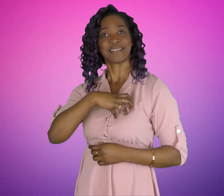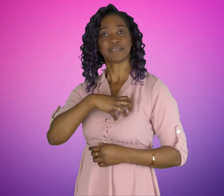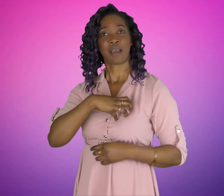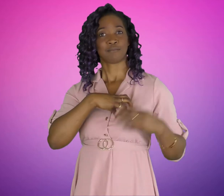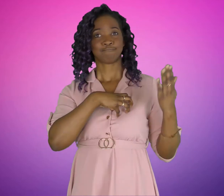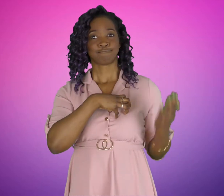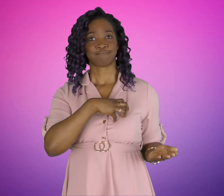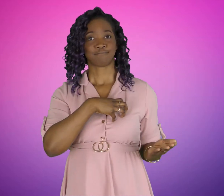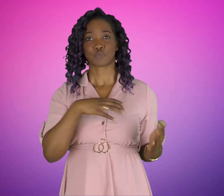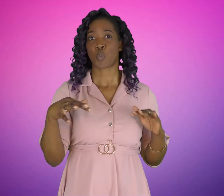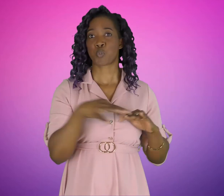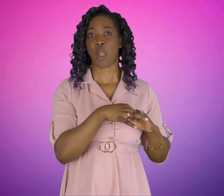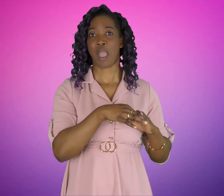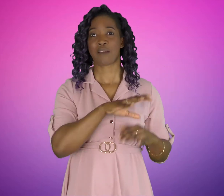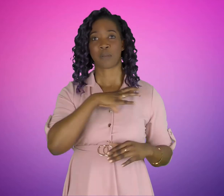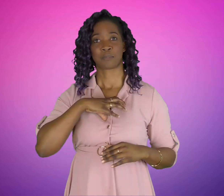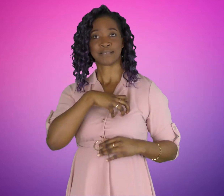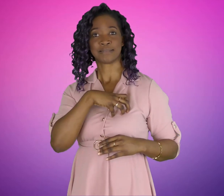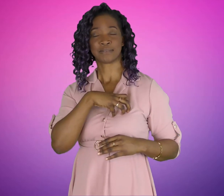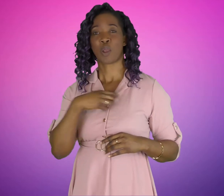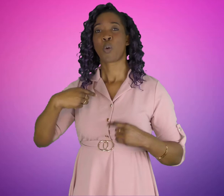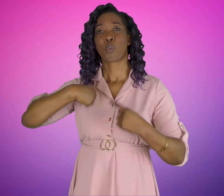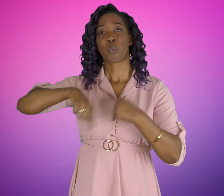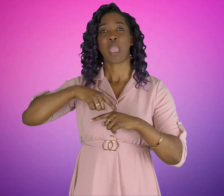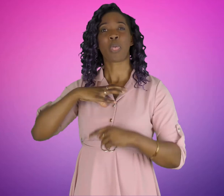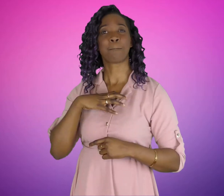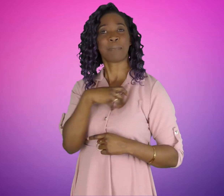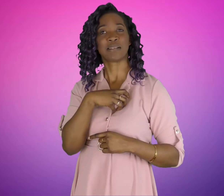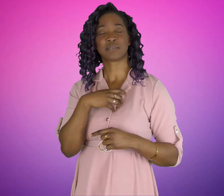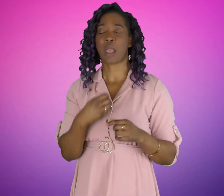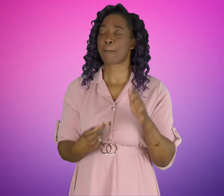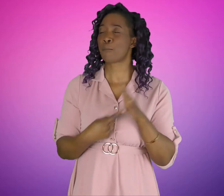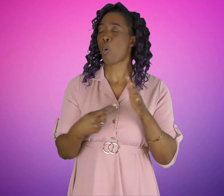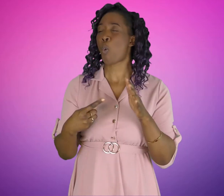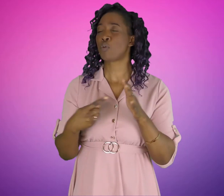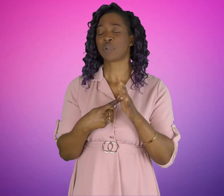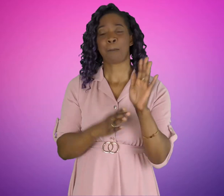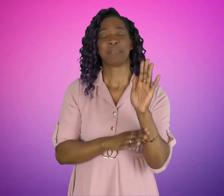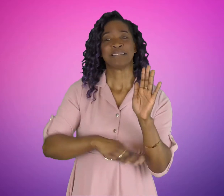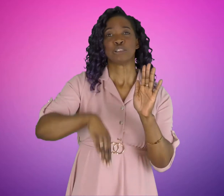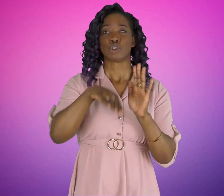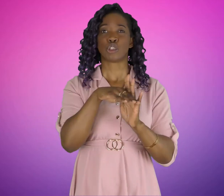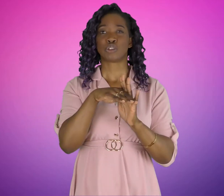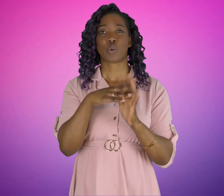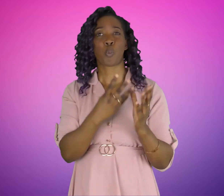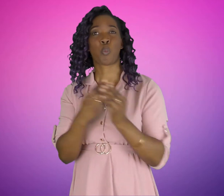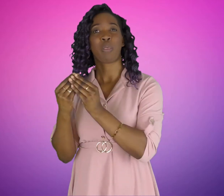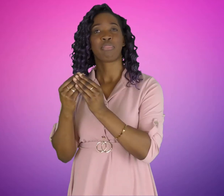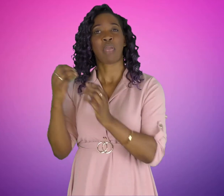Ceremony, and this is Lady Annunziata Pomp. Hello. We are the Emperor's ministers. The most sacred position